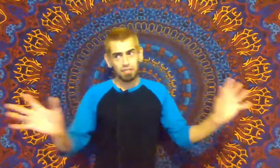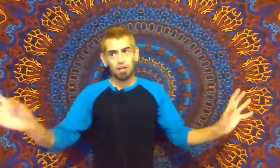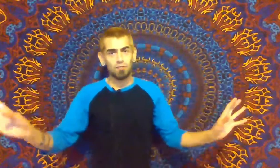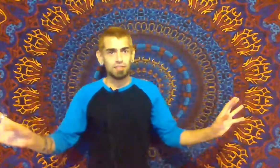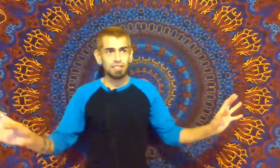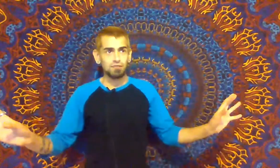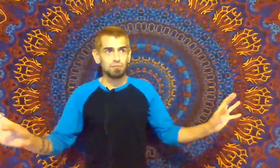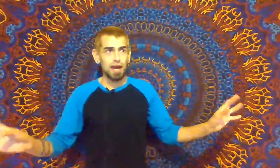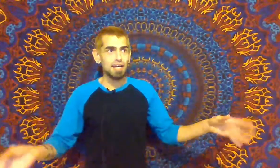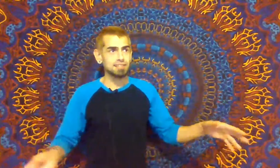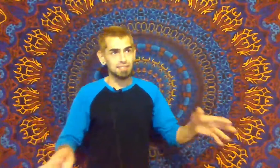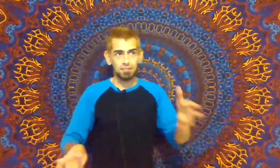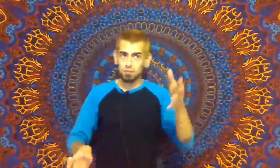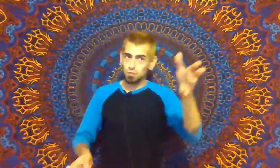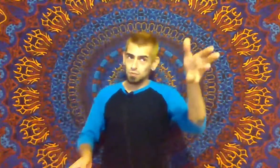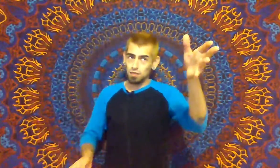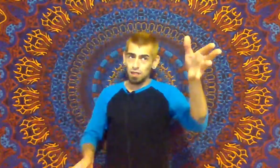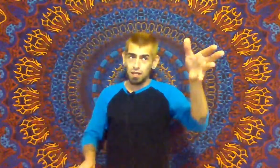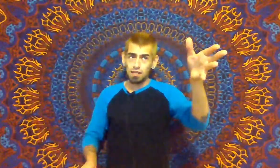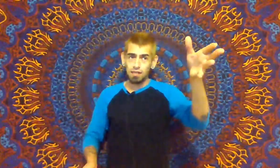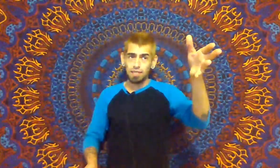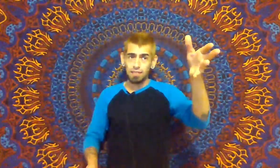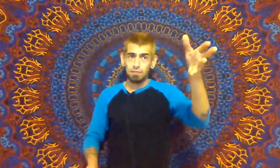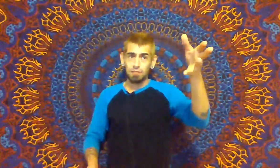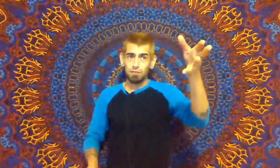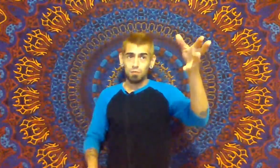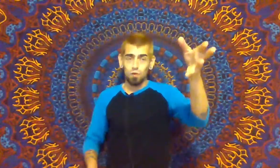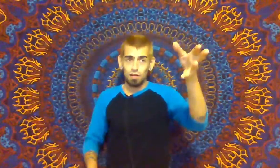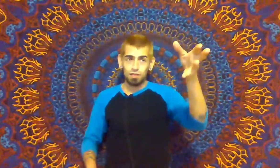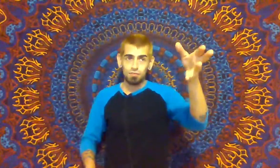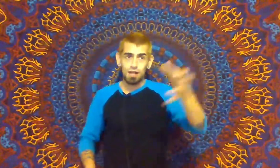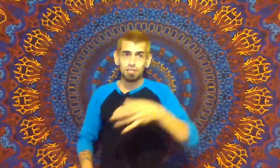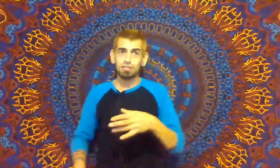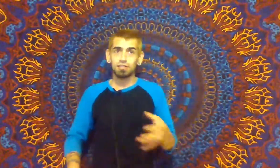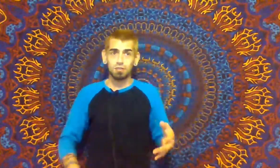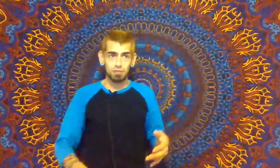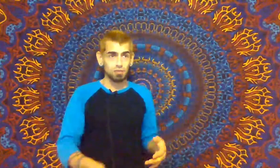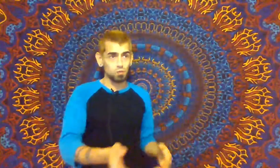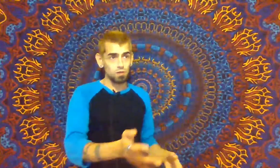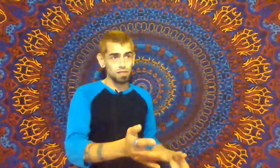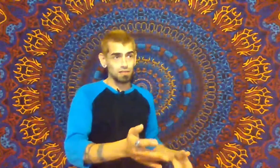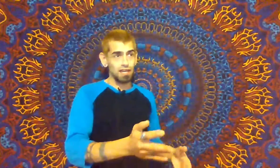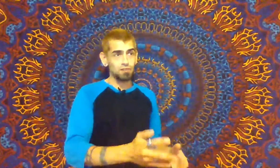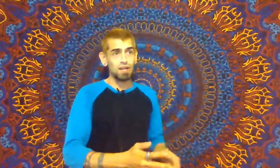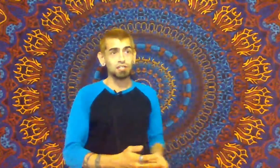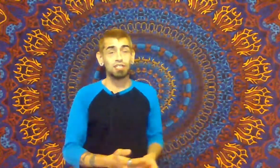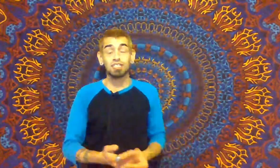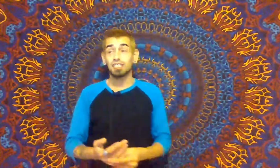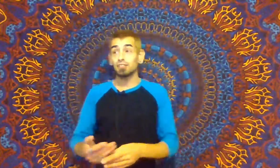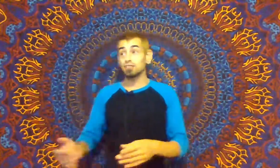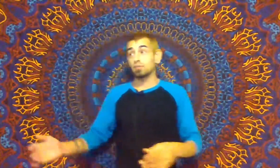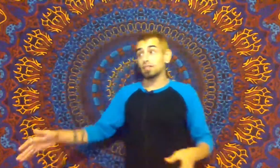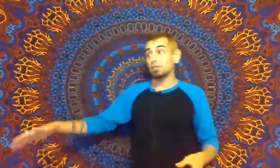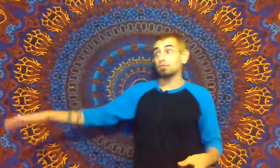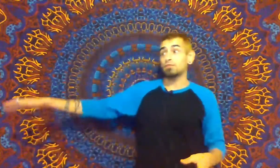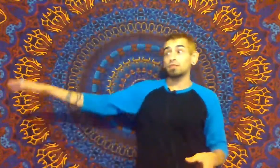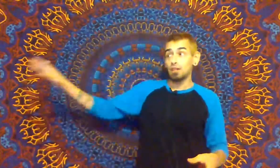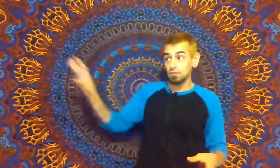off into different paths, and there's a lot of light coming from one of the directions, so he starts walking in that direction, and he hears something coming from another